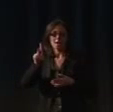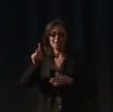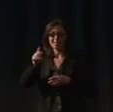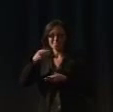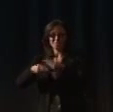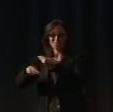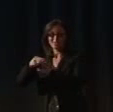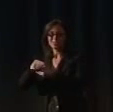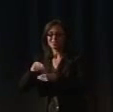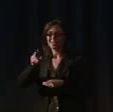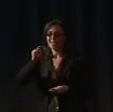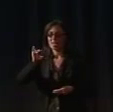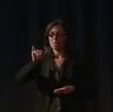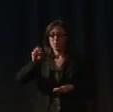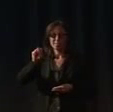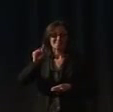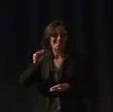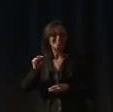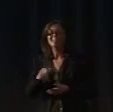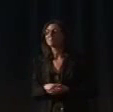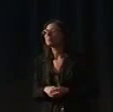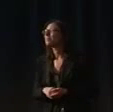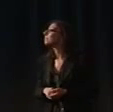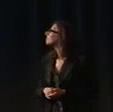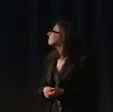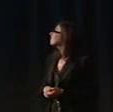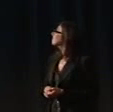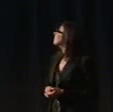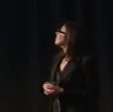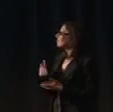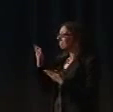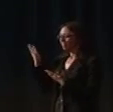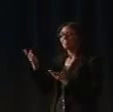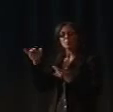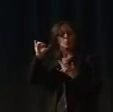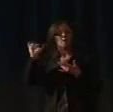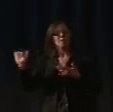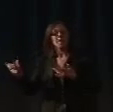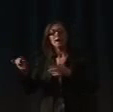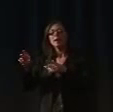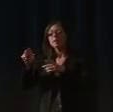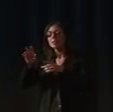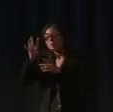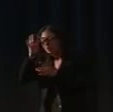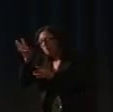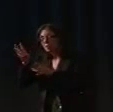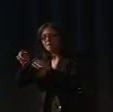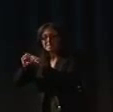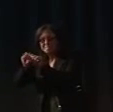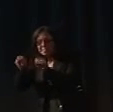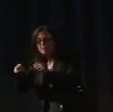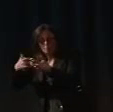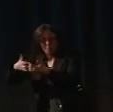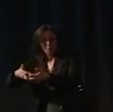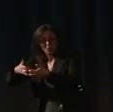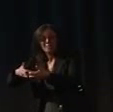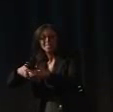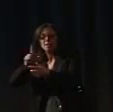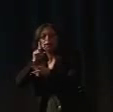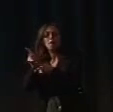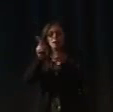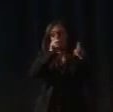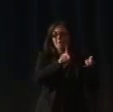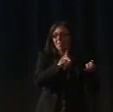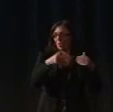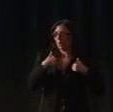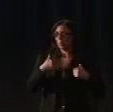And there are, of course, other similar systems that are better than us in certain domains